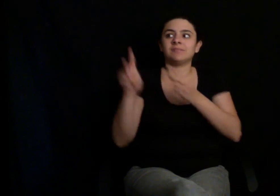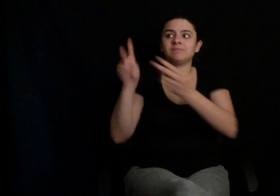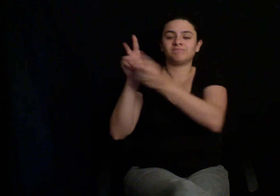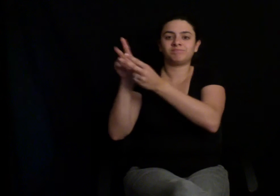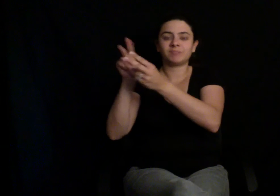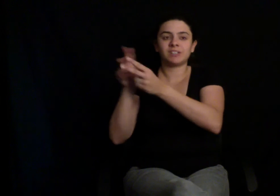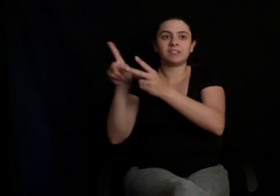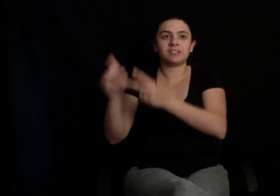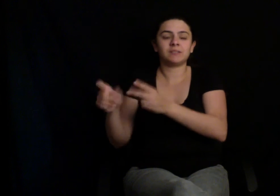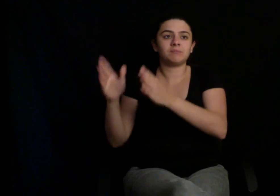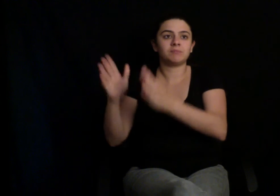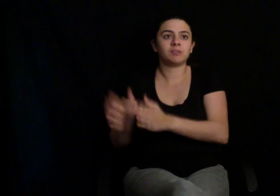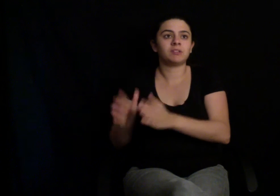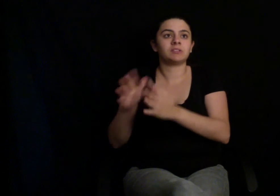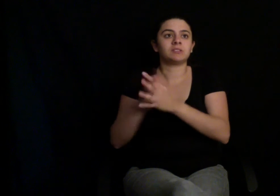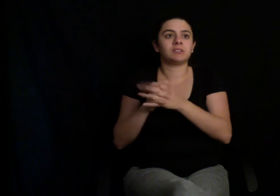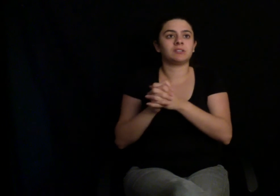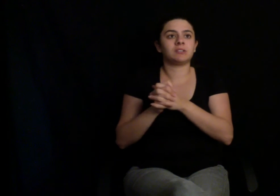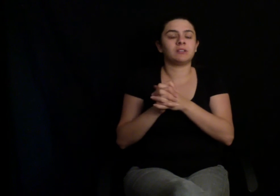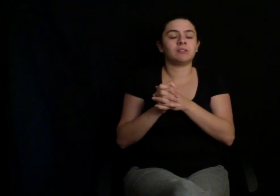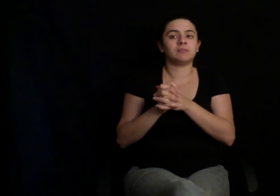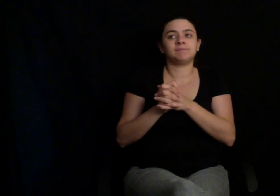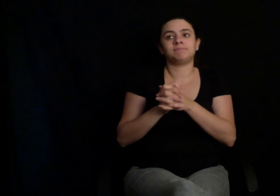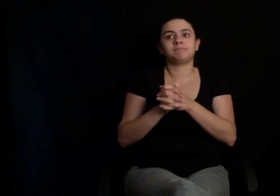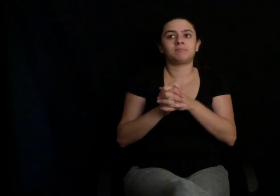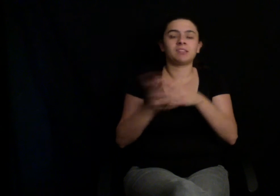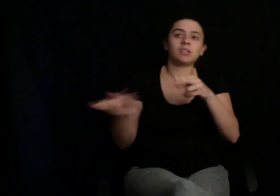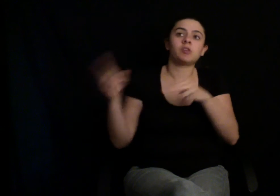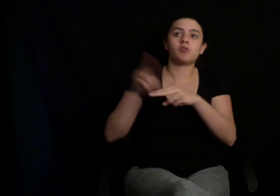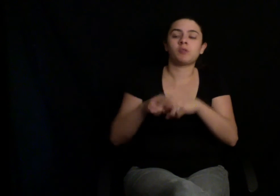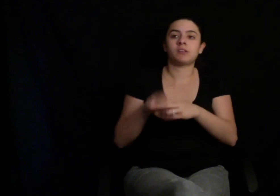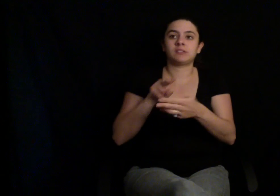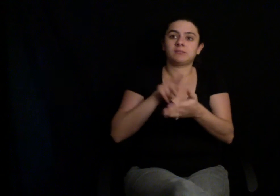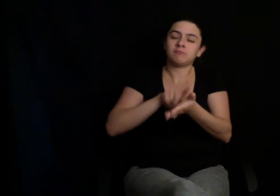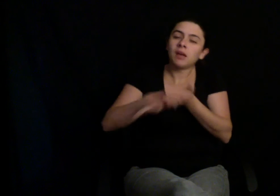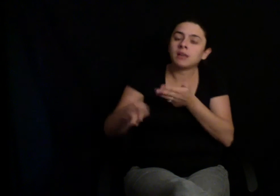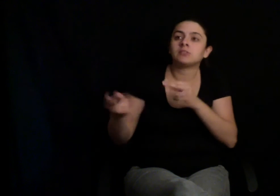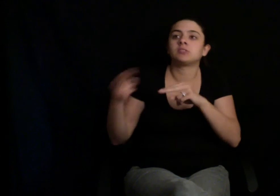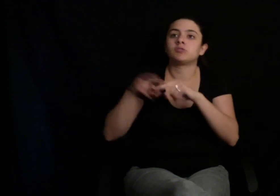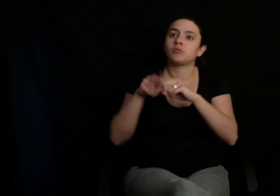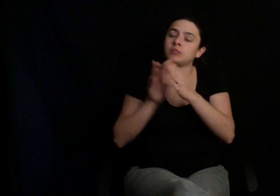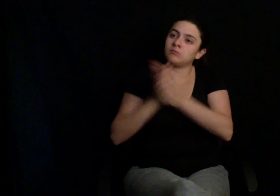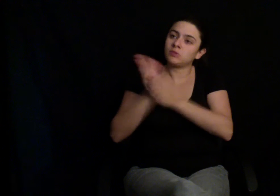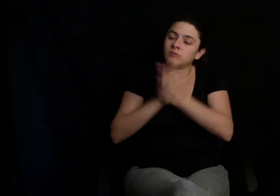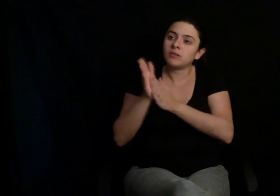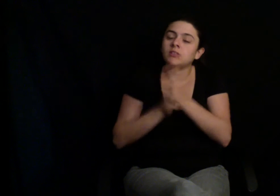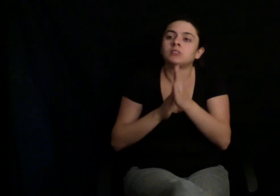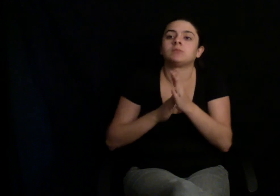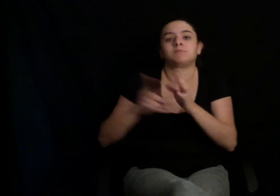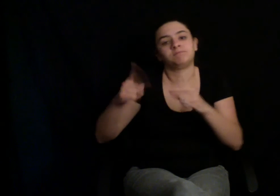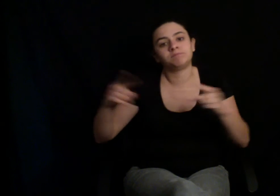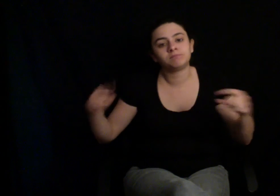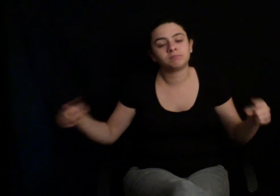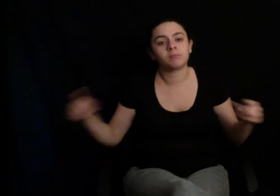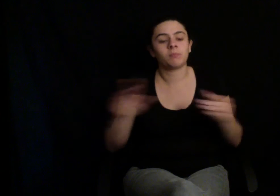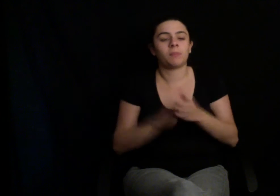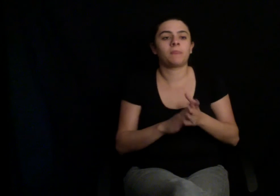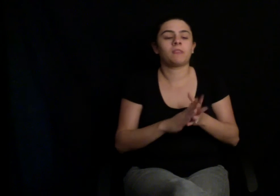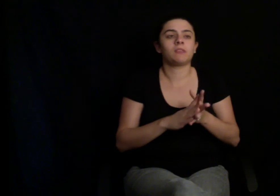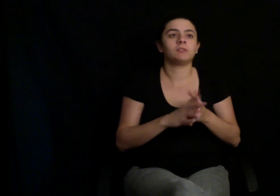increased drive, increased passion. It really goes into the sexual transmutation stuff. So that's why I founded NoFap. It was a place to abstain from